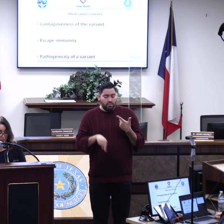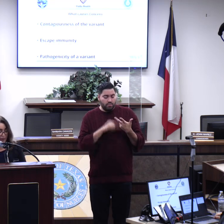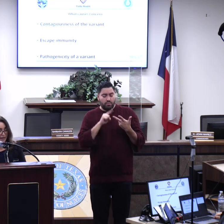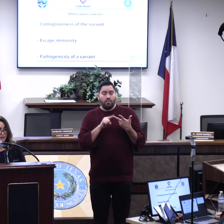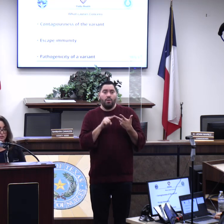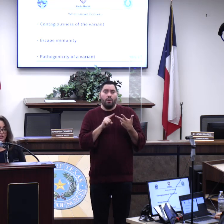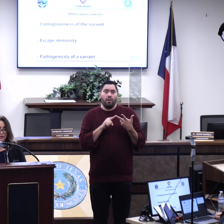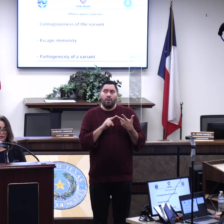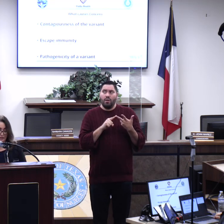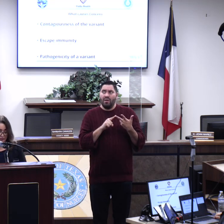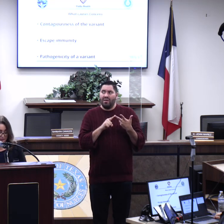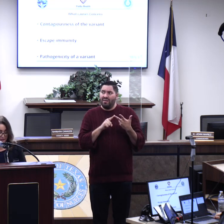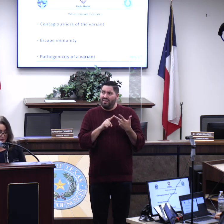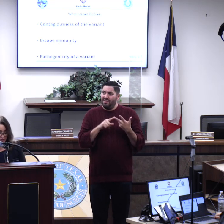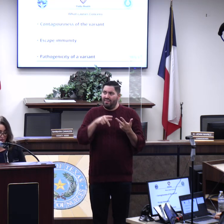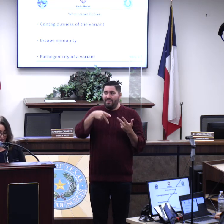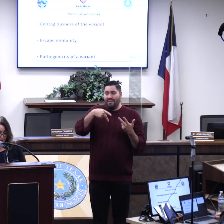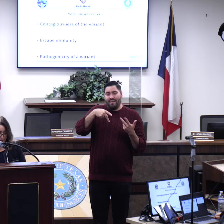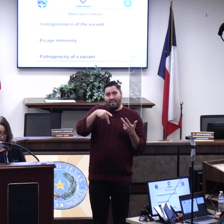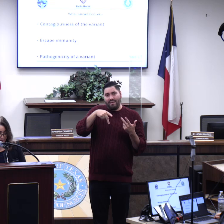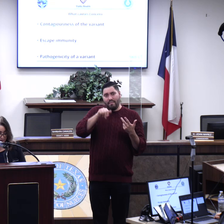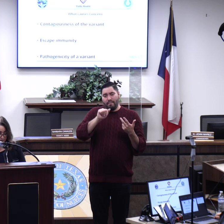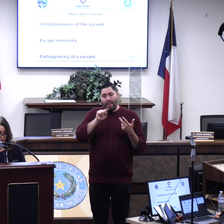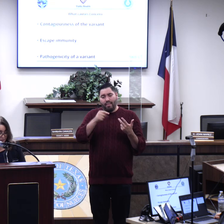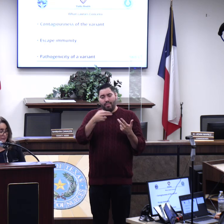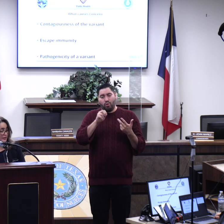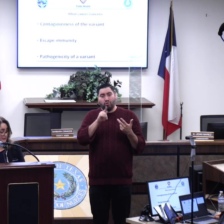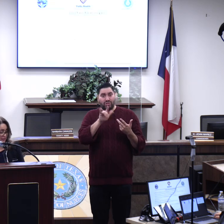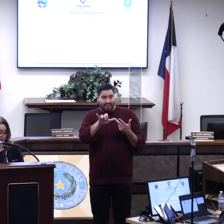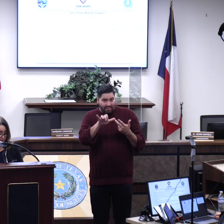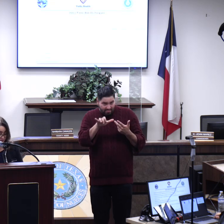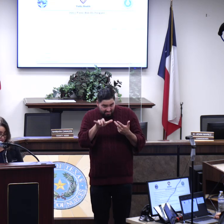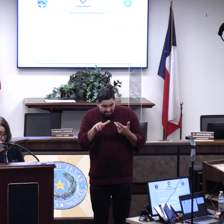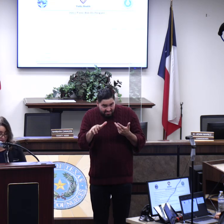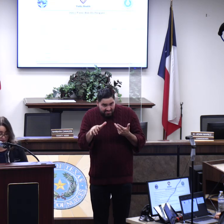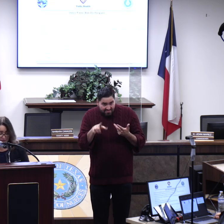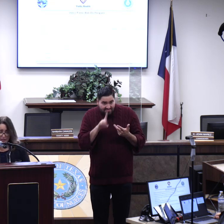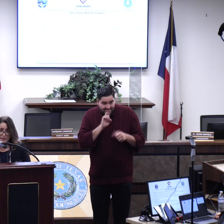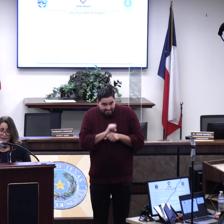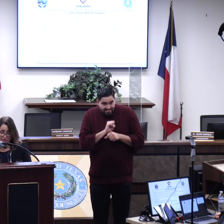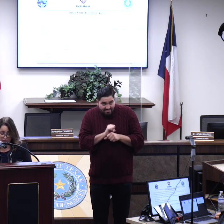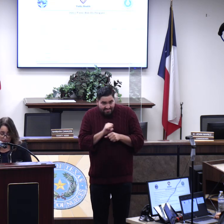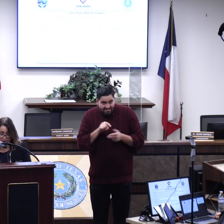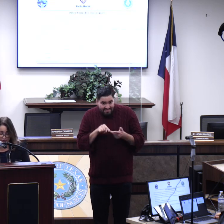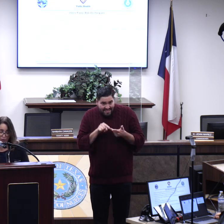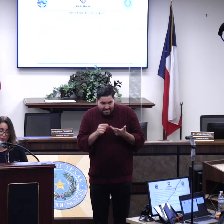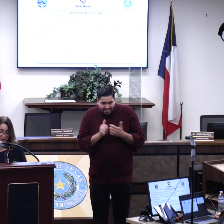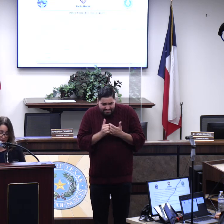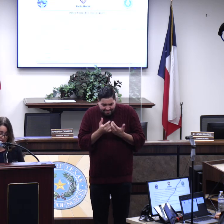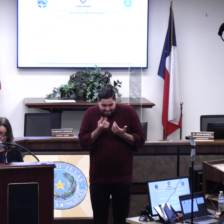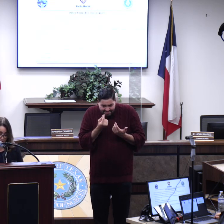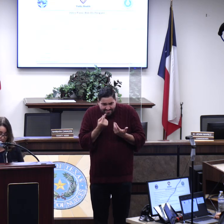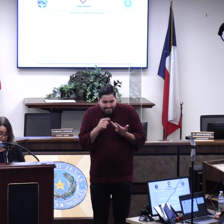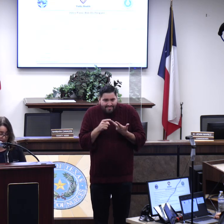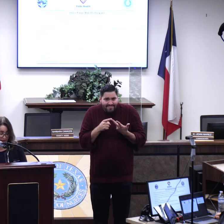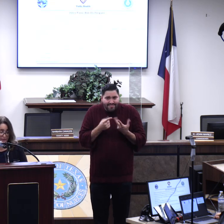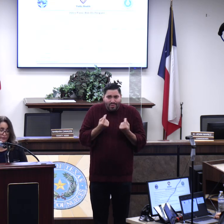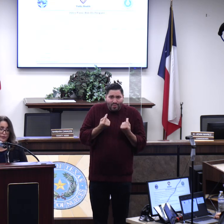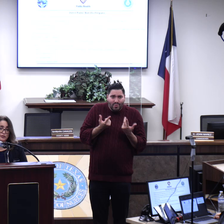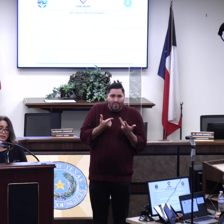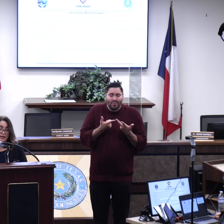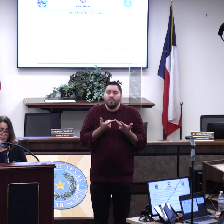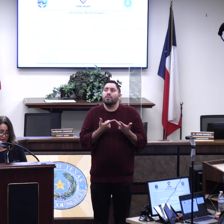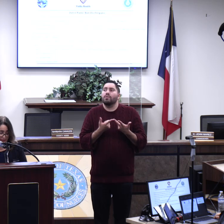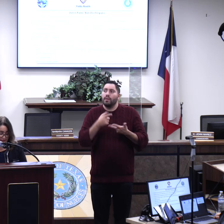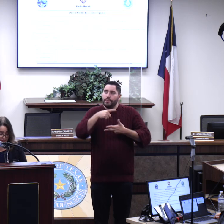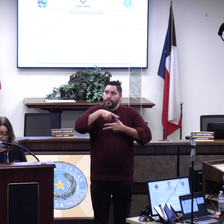how pathogenic is this new variant? Next slide. So I'm going to start with how well does it spread. The